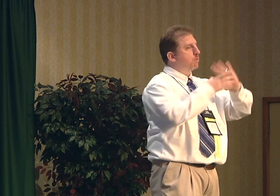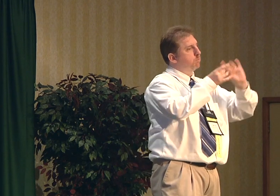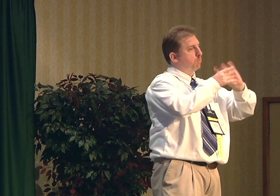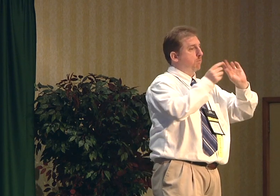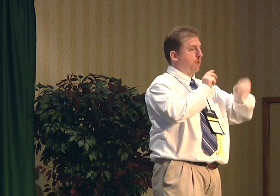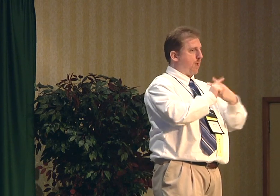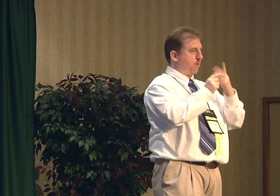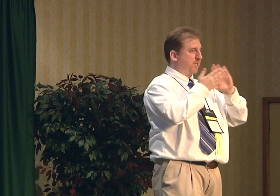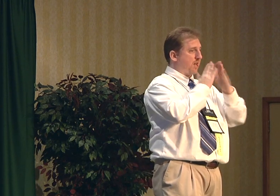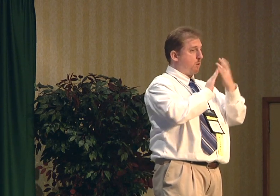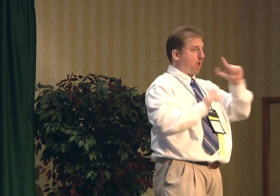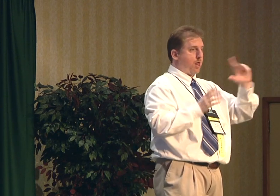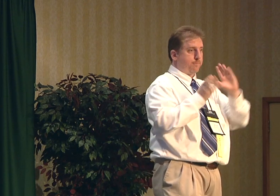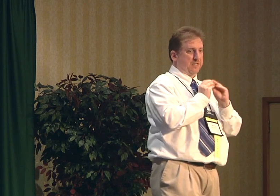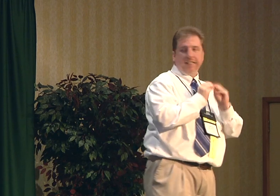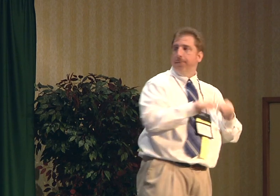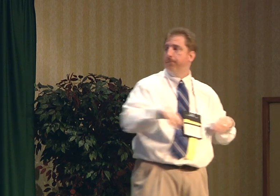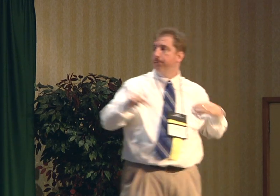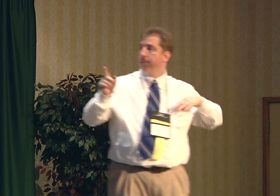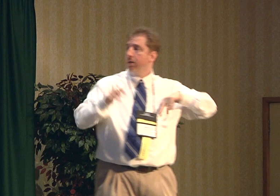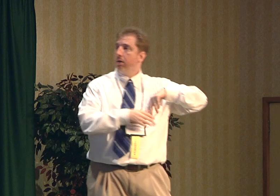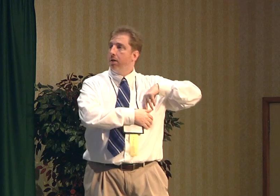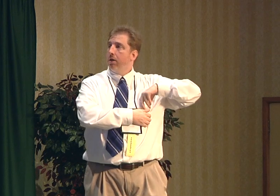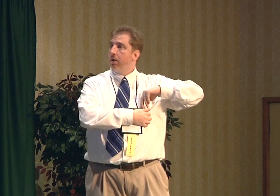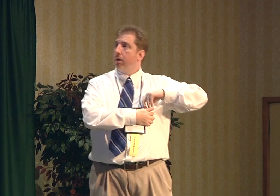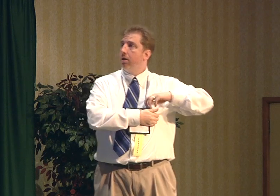stories. And I'll talk more about that town hall meeting.